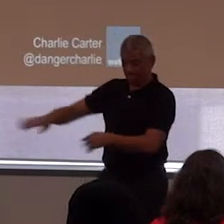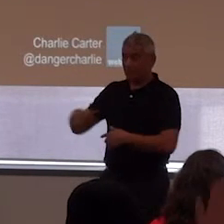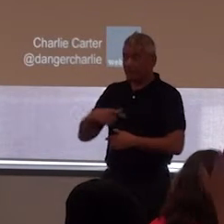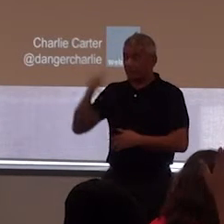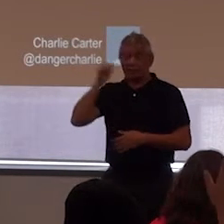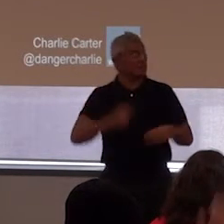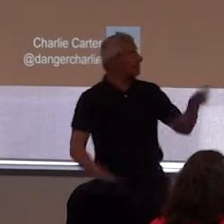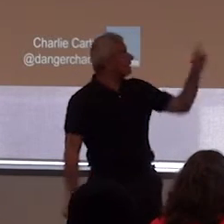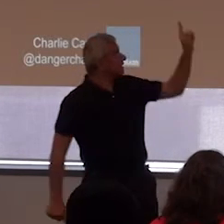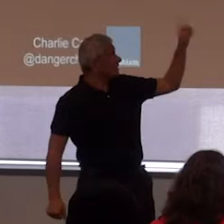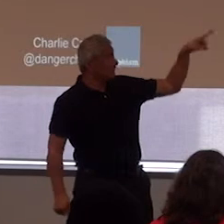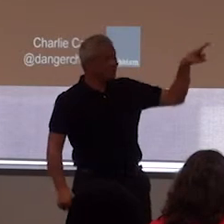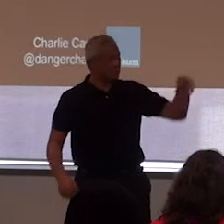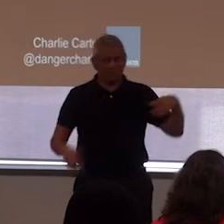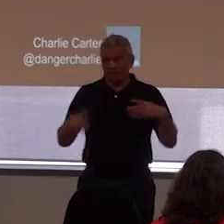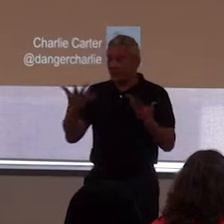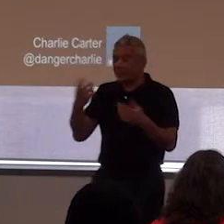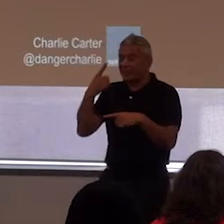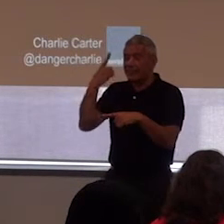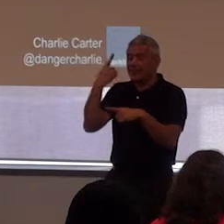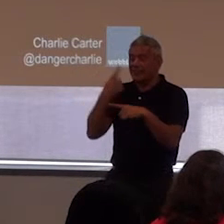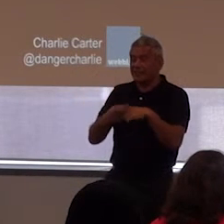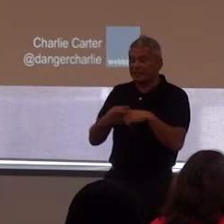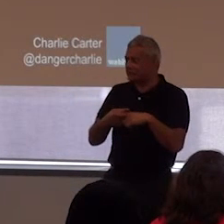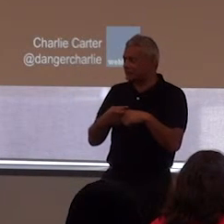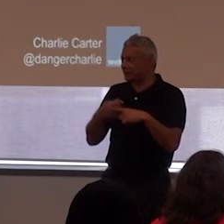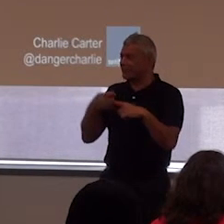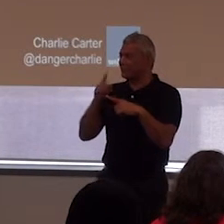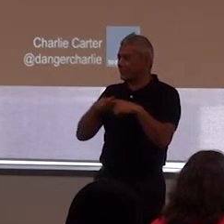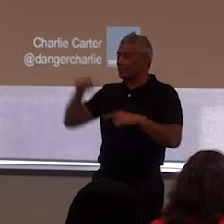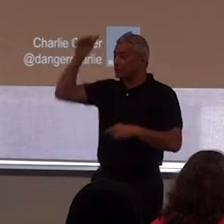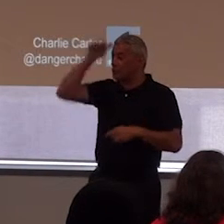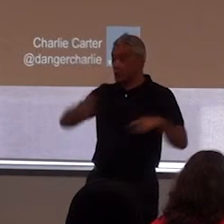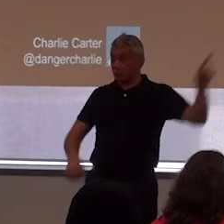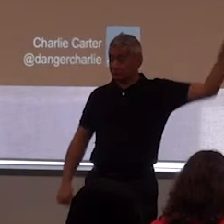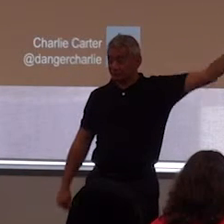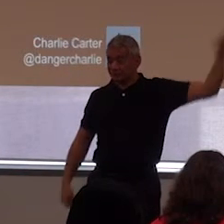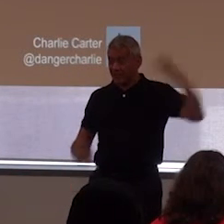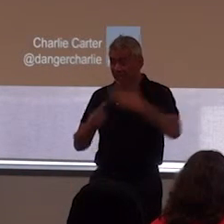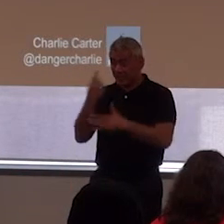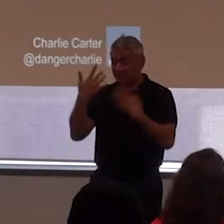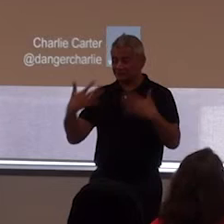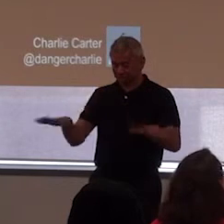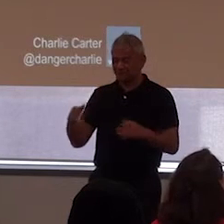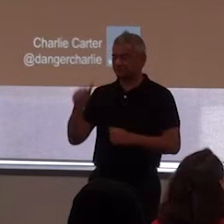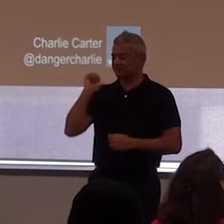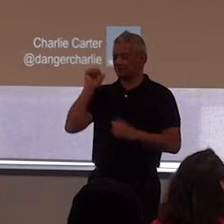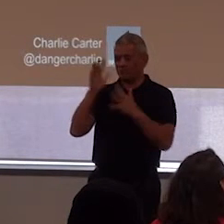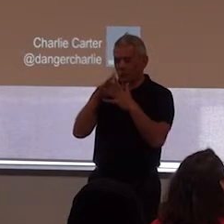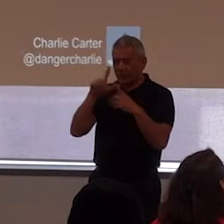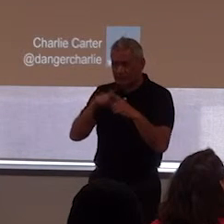on? Yes, we had a few people. Excellent. Excellent, that's fantastic. So Global Accessibility Awareness Day